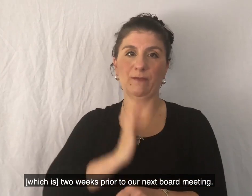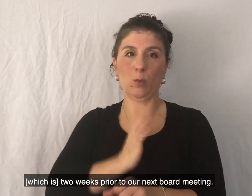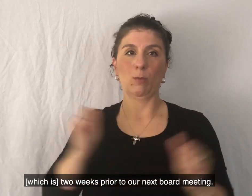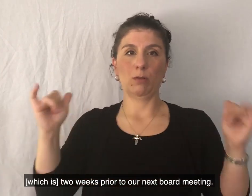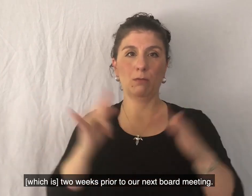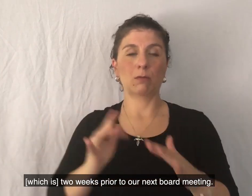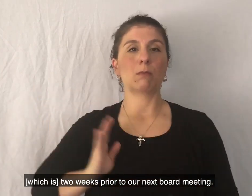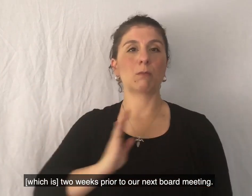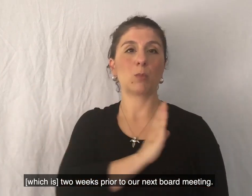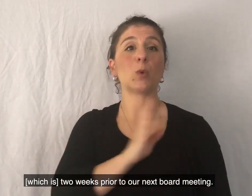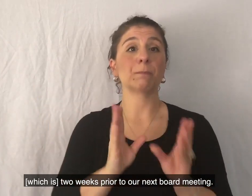meeting.